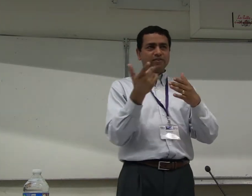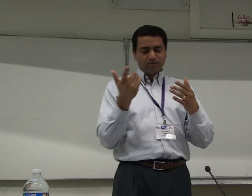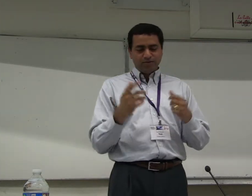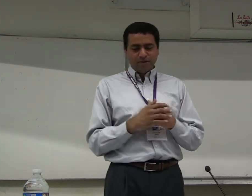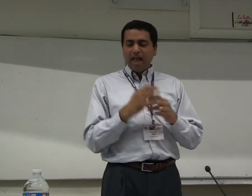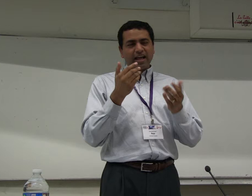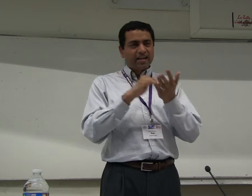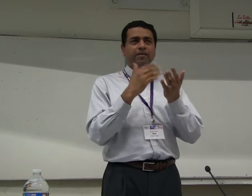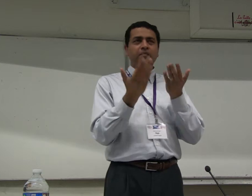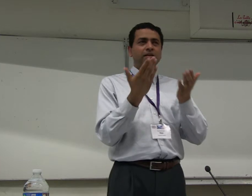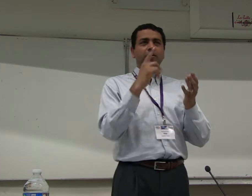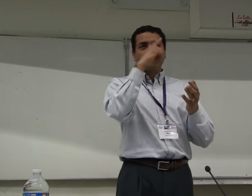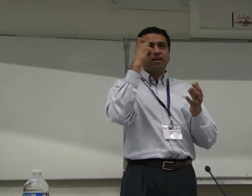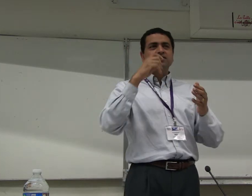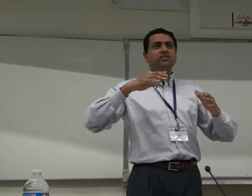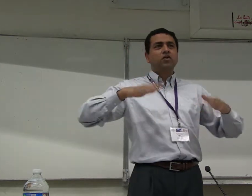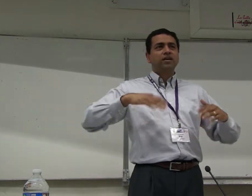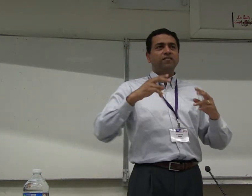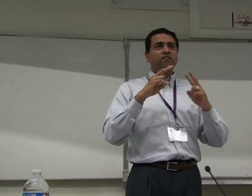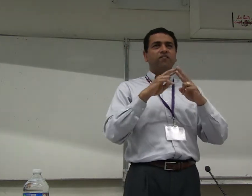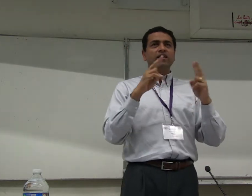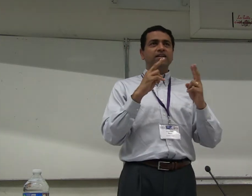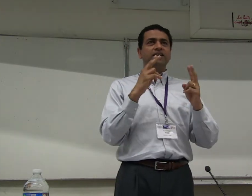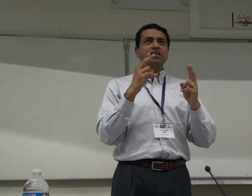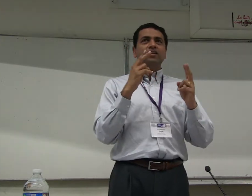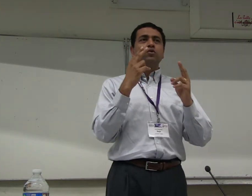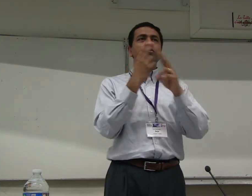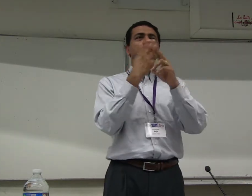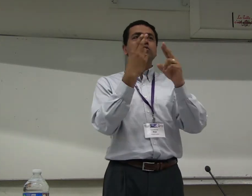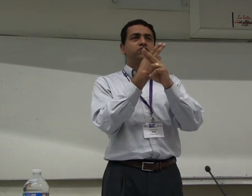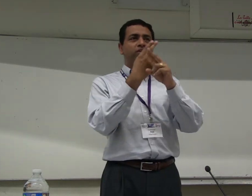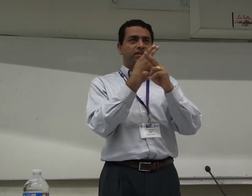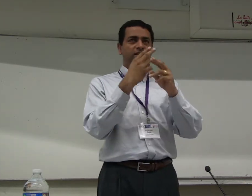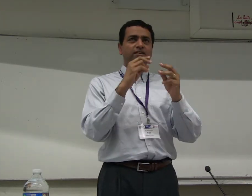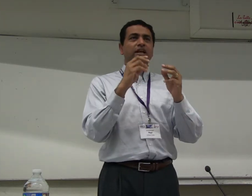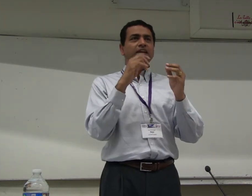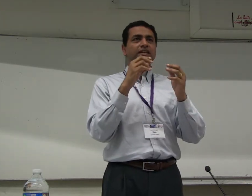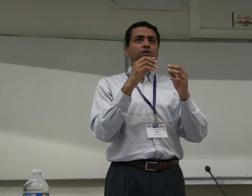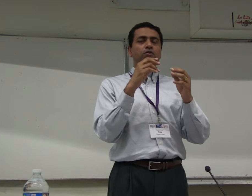to other deaf and hard of hearing users, and I think that might have to do with the fact that,